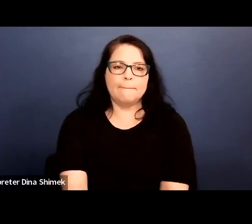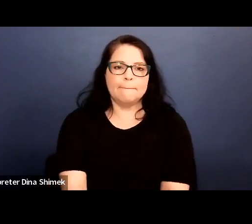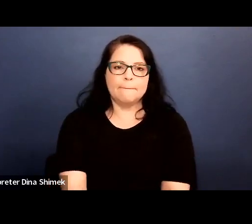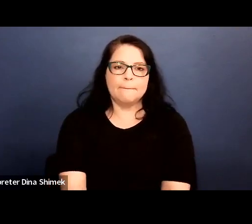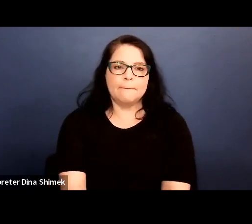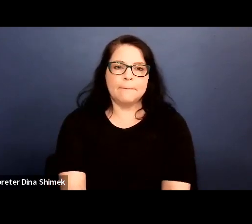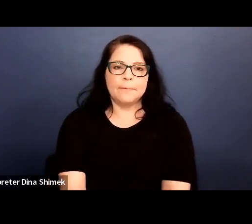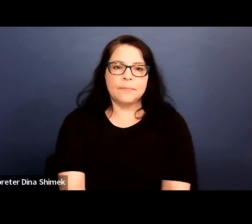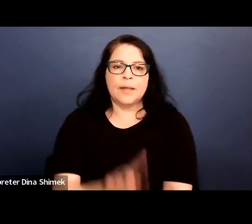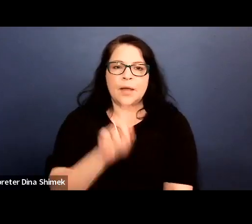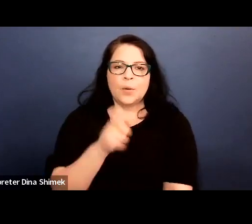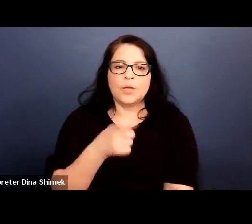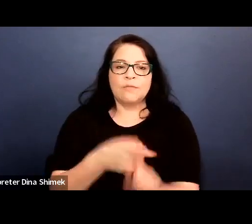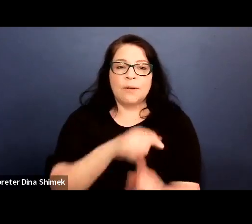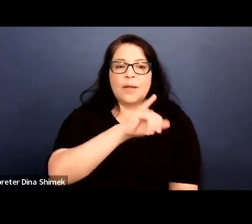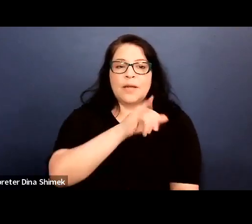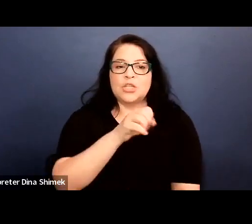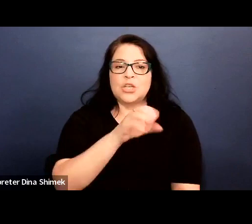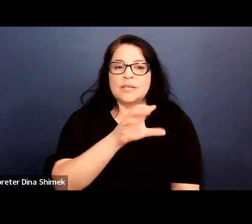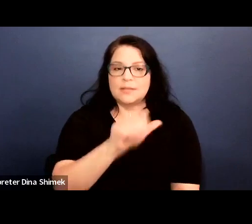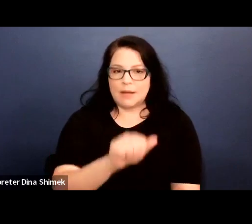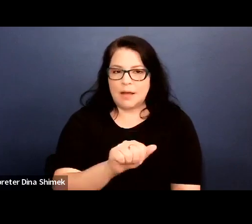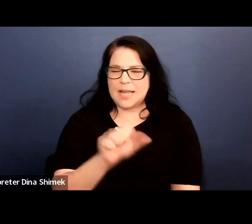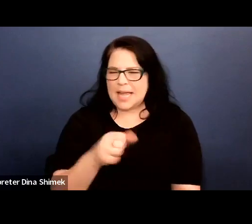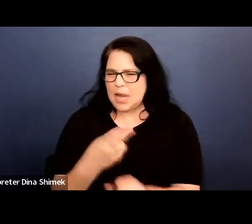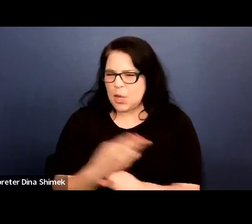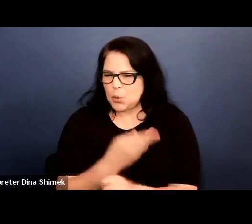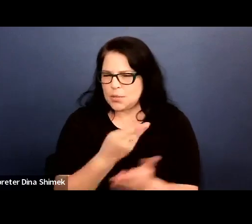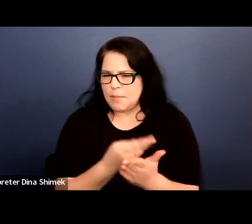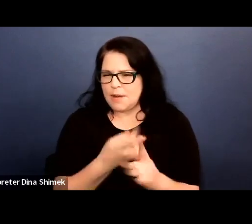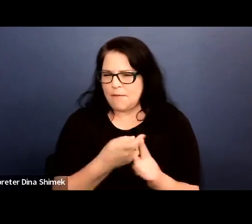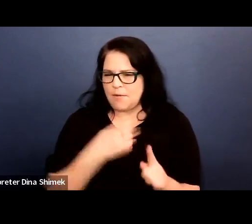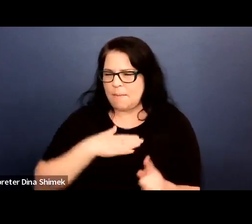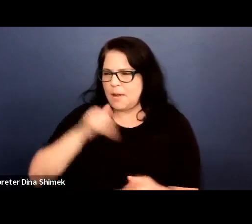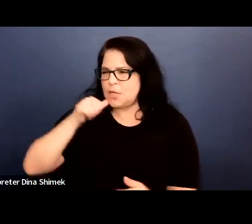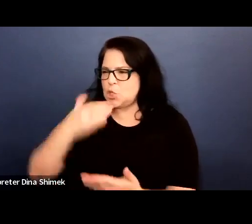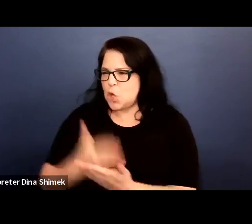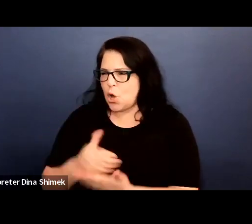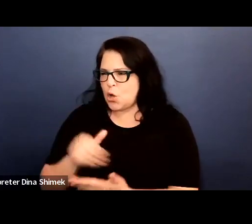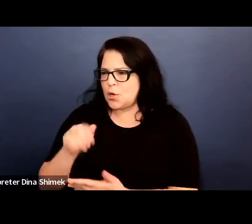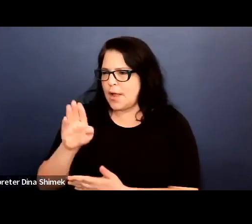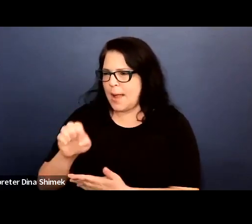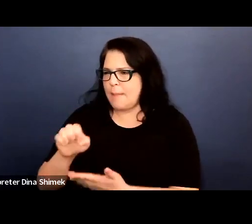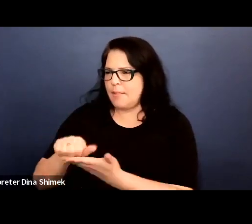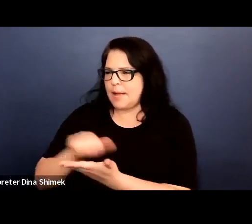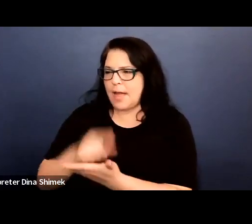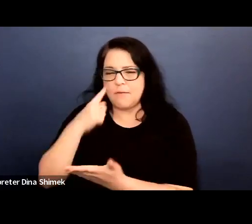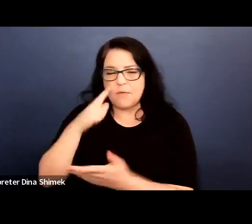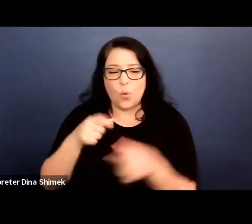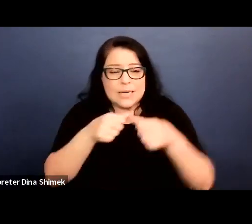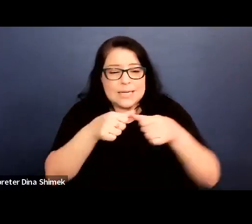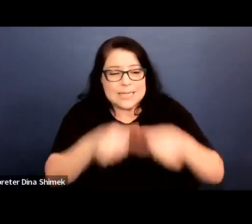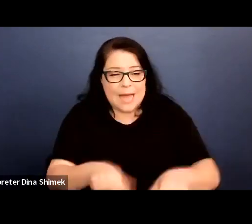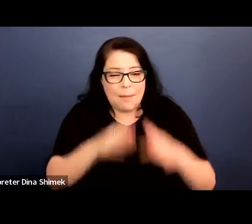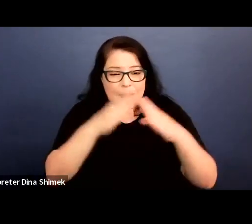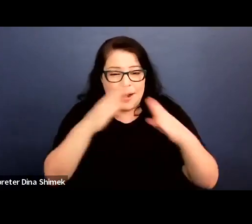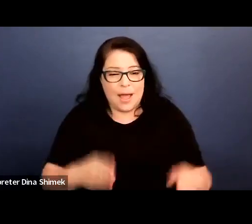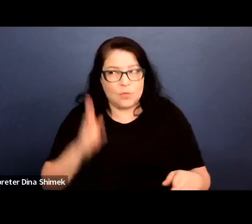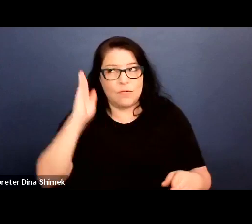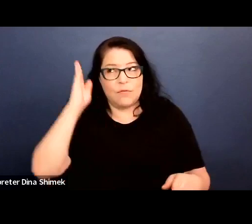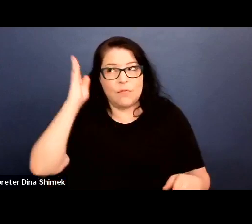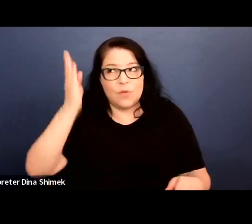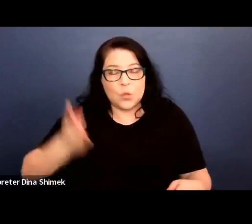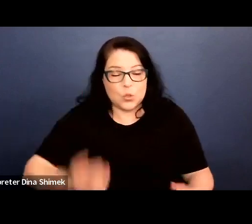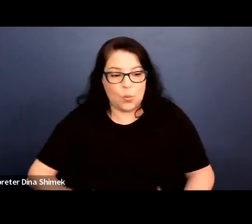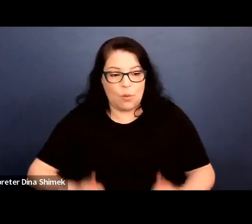Is a question from Jessica. Can I use money from my daughter's ABLE account towards a down payment for a home she will live in,